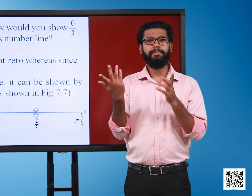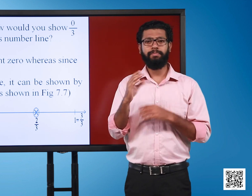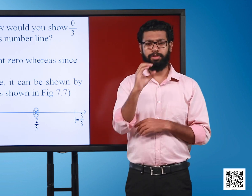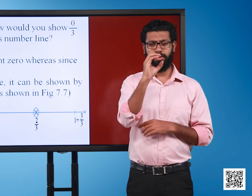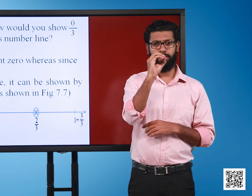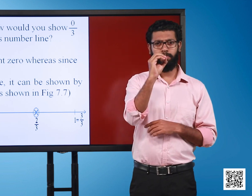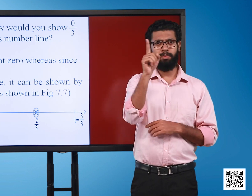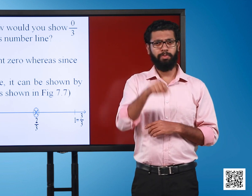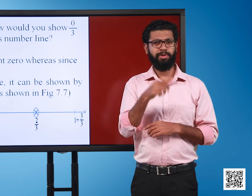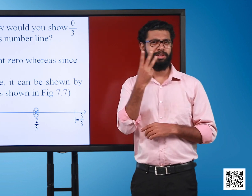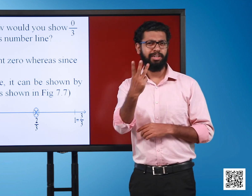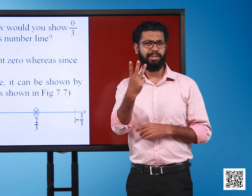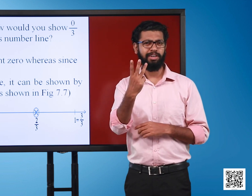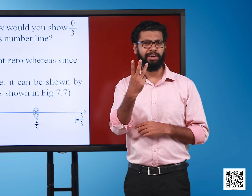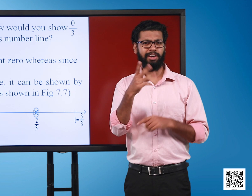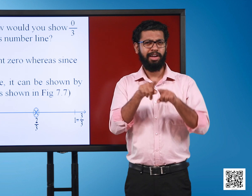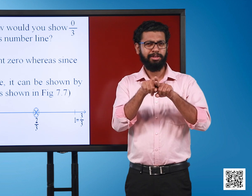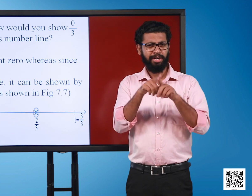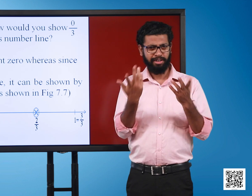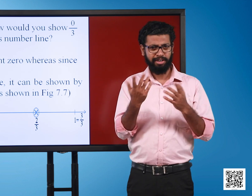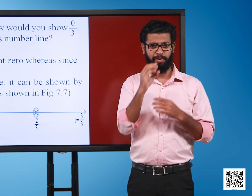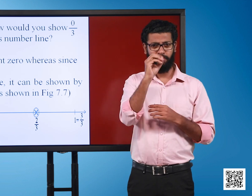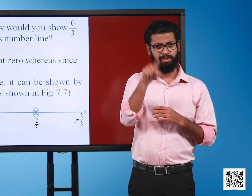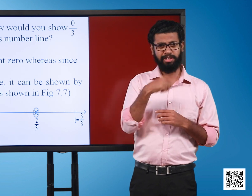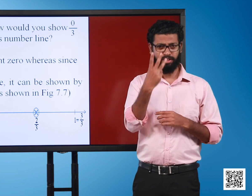0/3 and 3/3 on this number line?